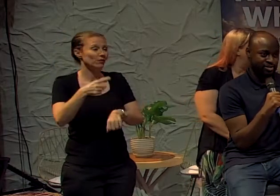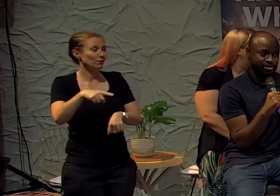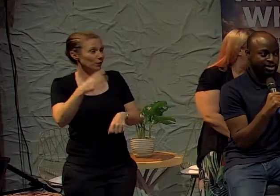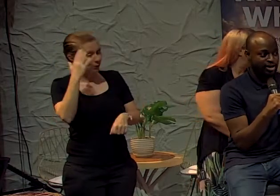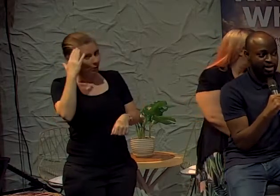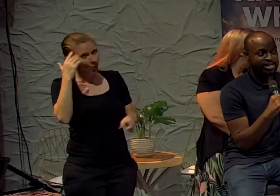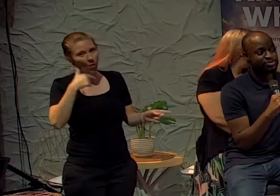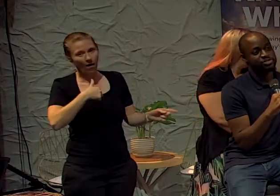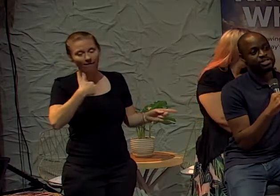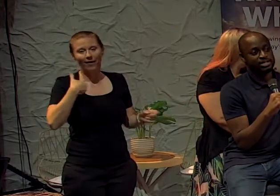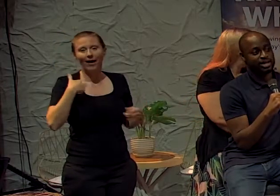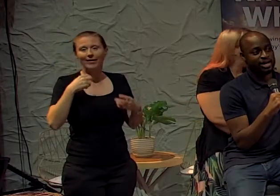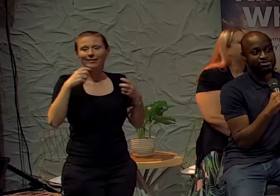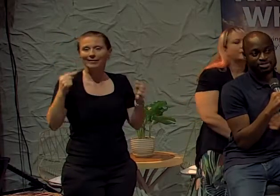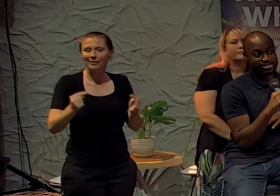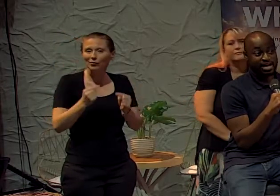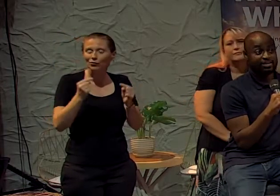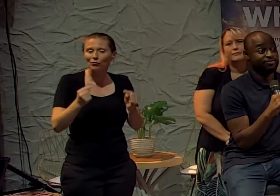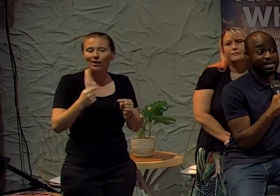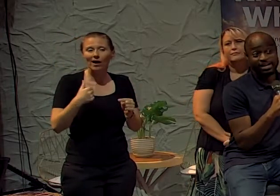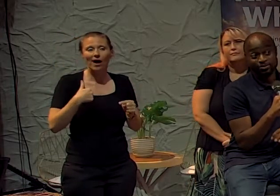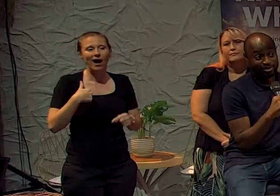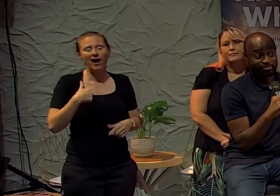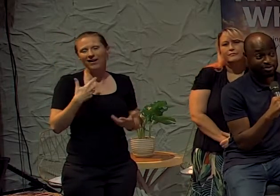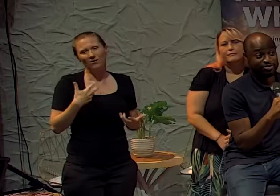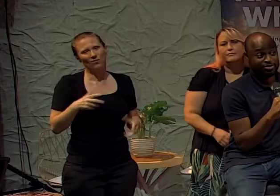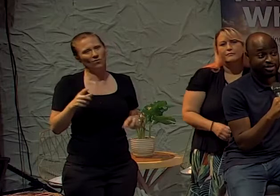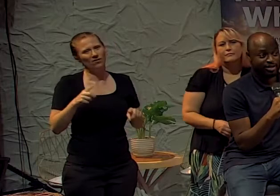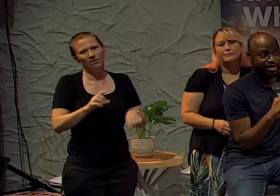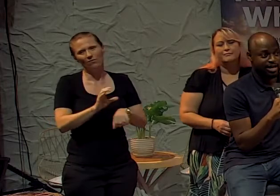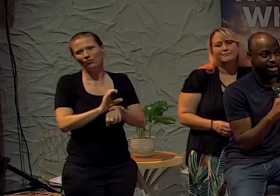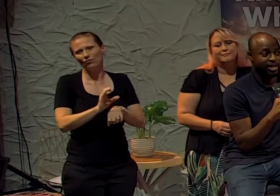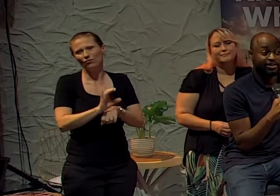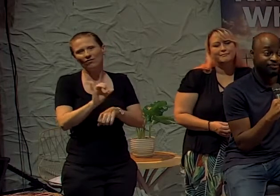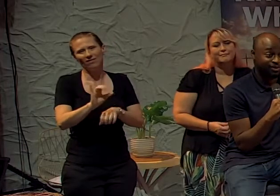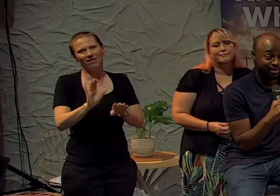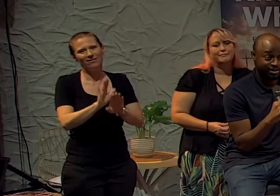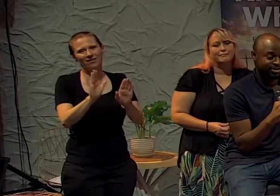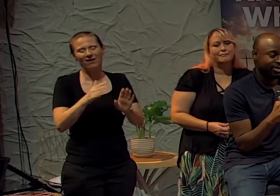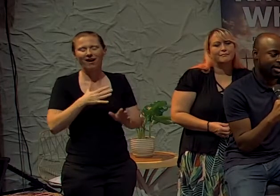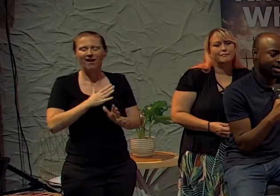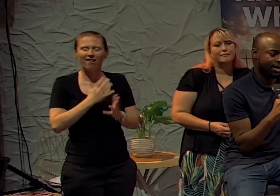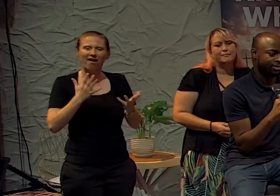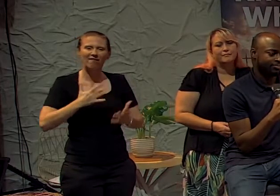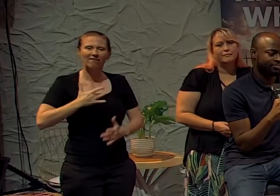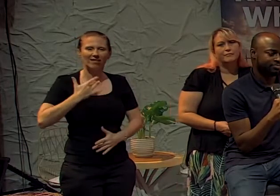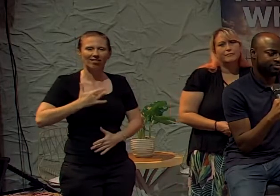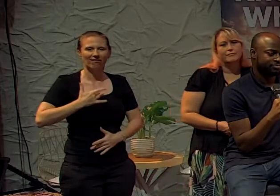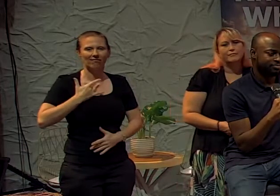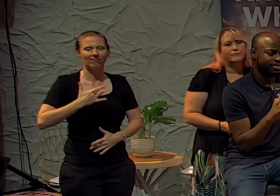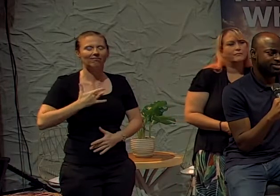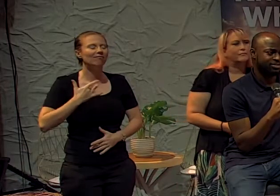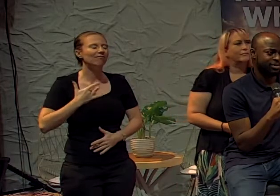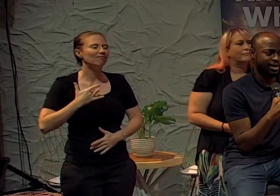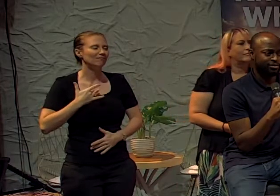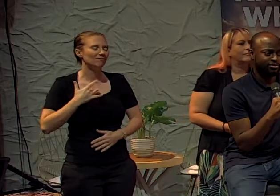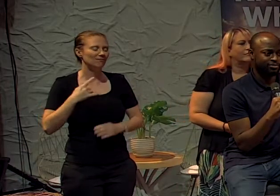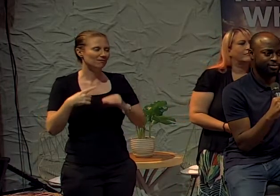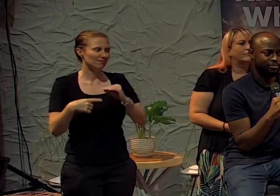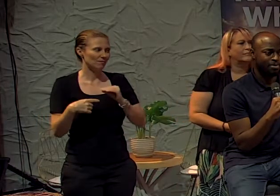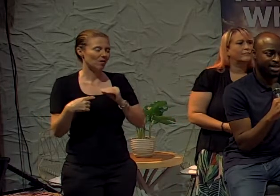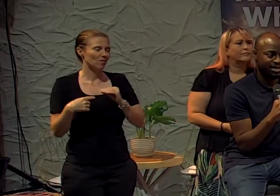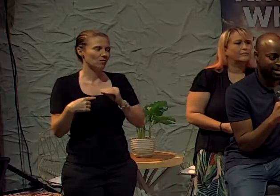I've had an injury, and I was just I didn't want to come to church that day. I had a lot of feelings just